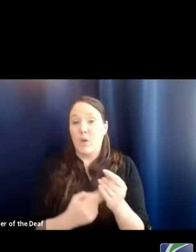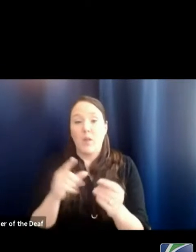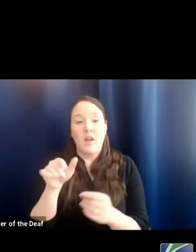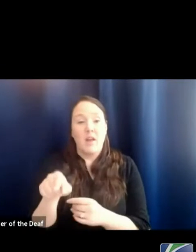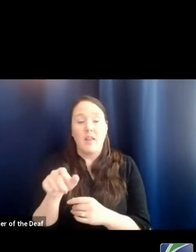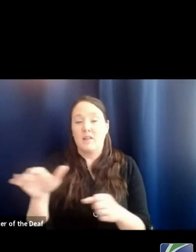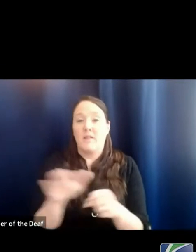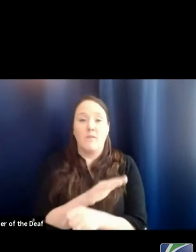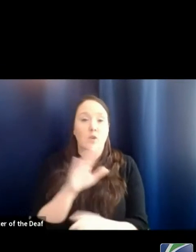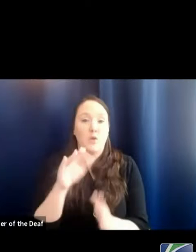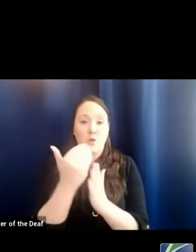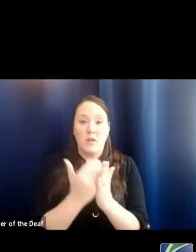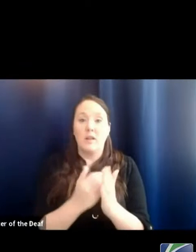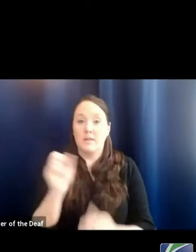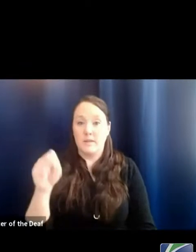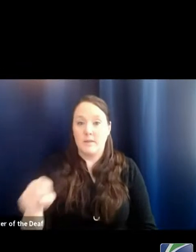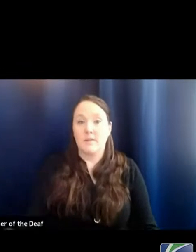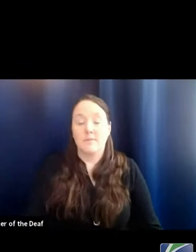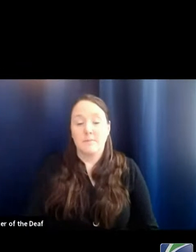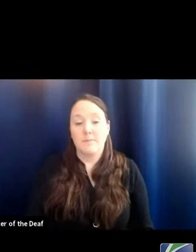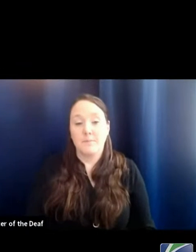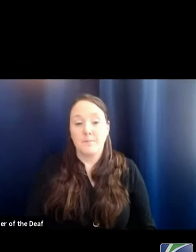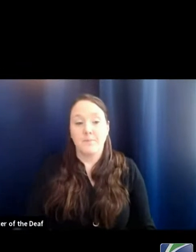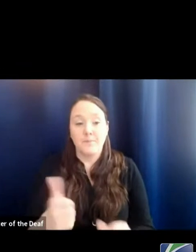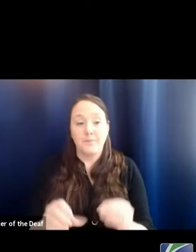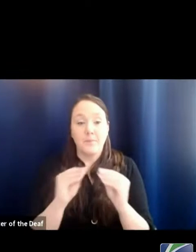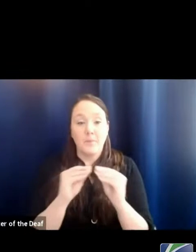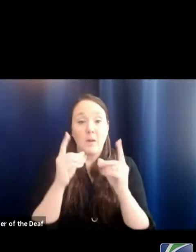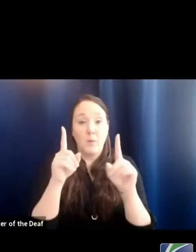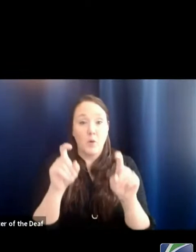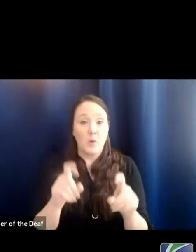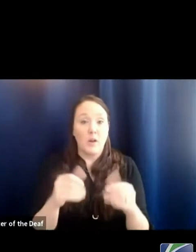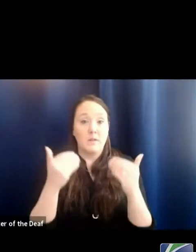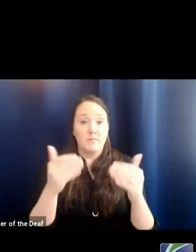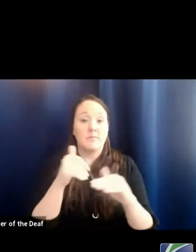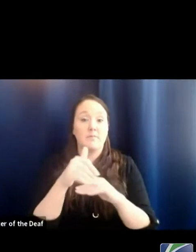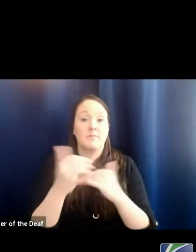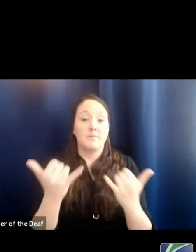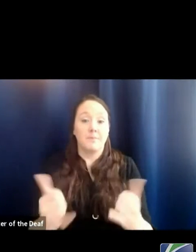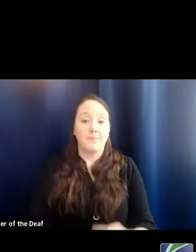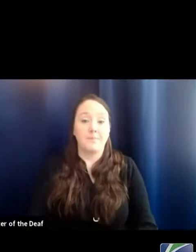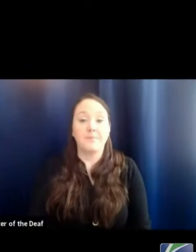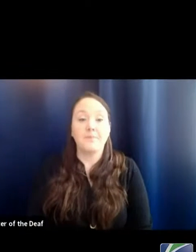list. Any further questions? Please go ahead and submit them now.